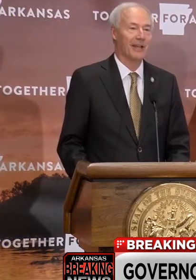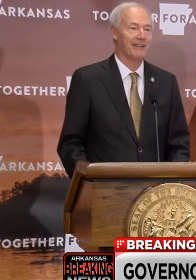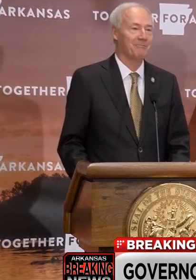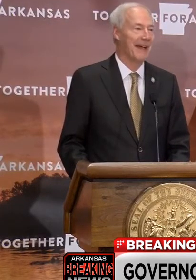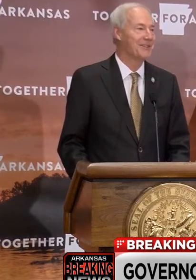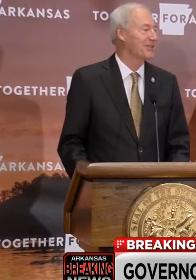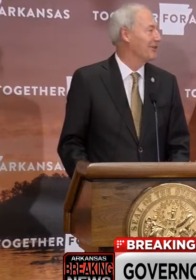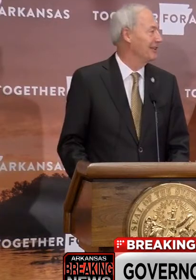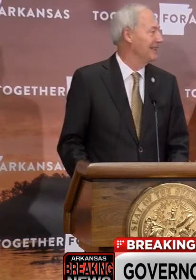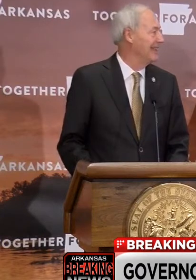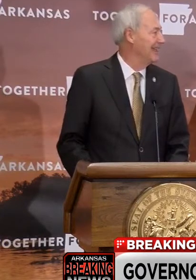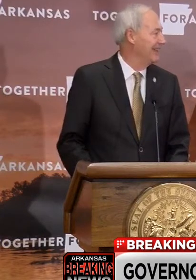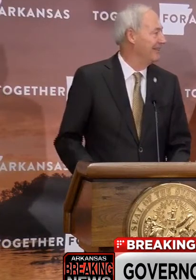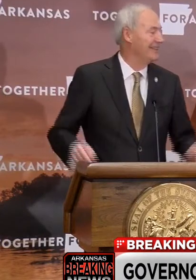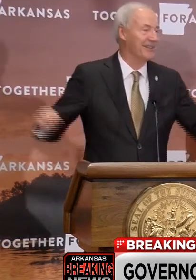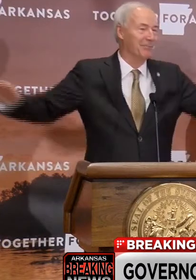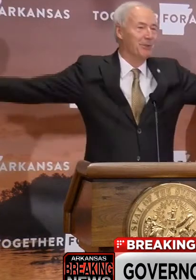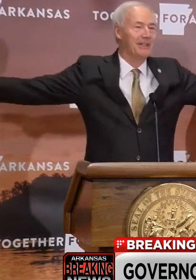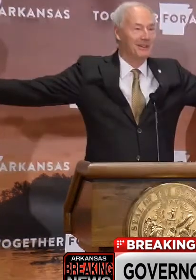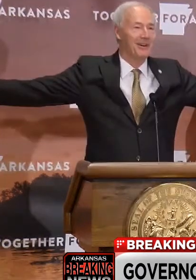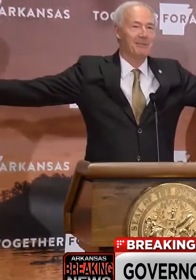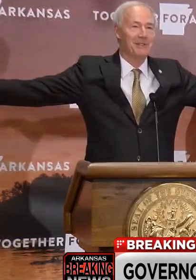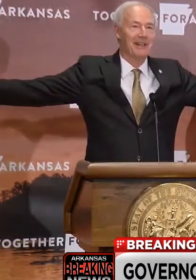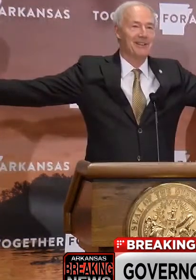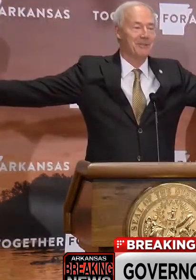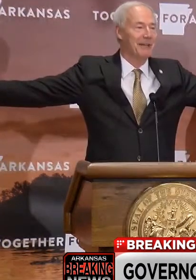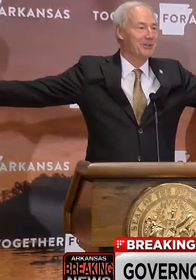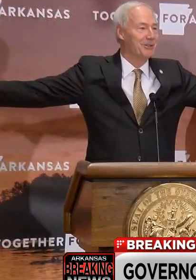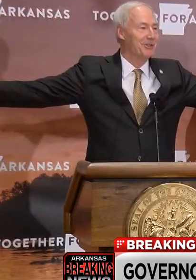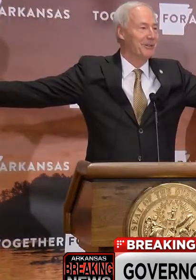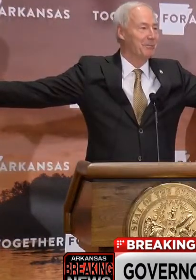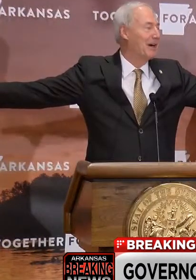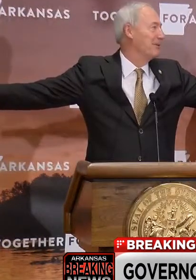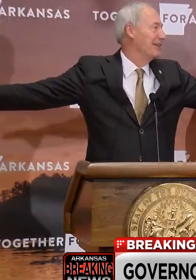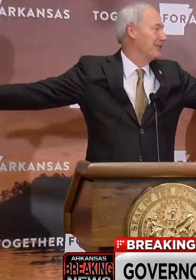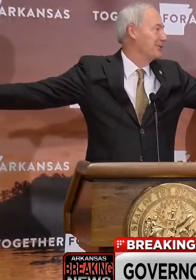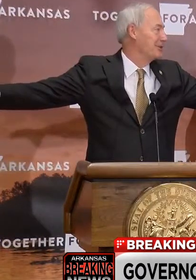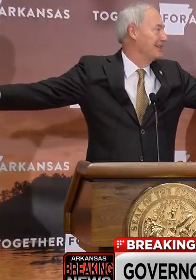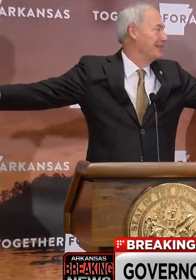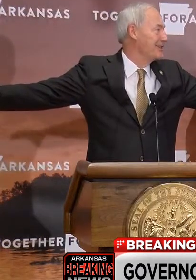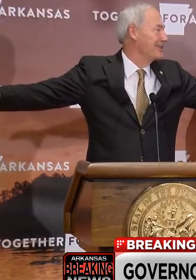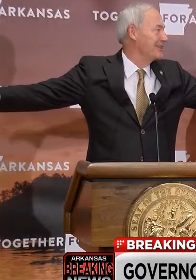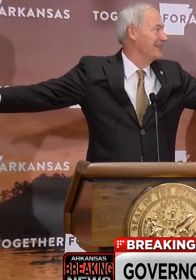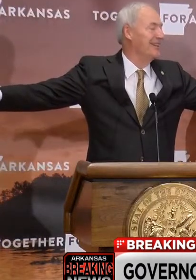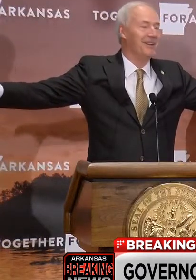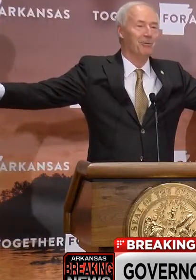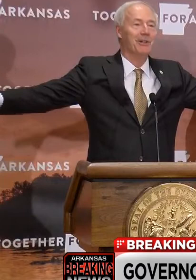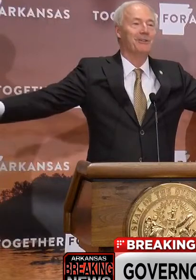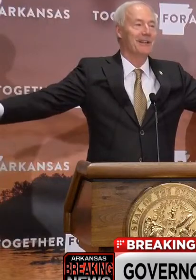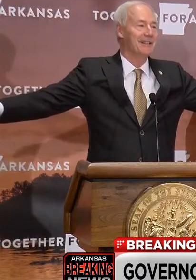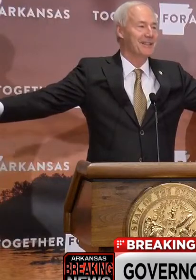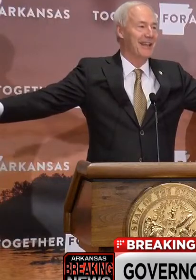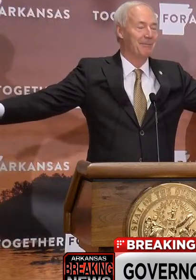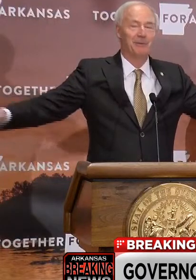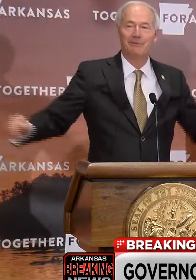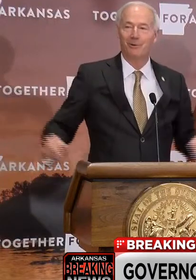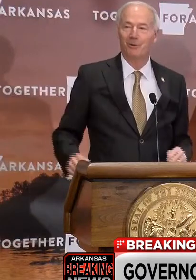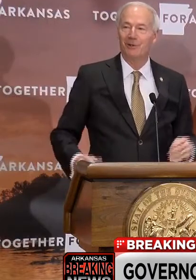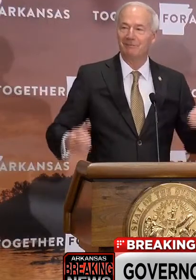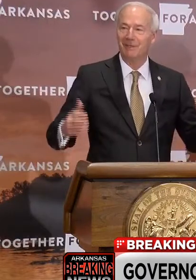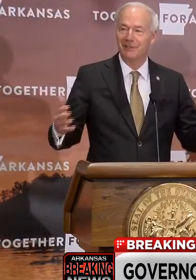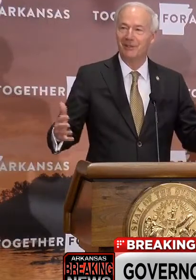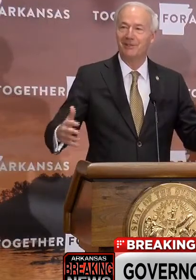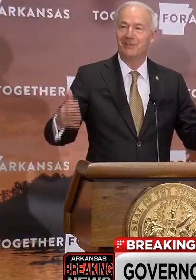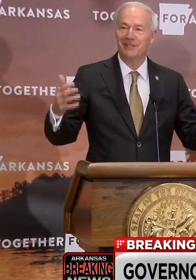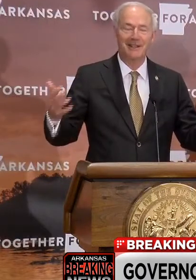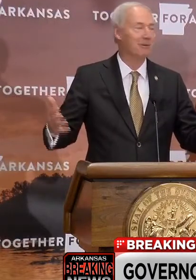students all have masks on, and then they're putting their arms out to make sure they're properly socially distanced. What a great example